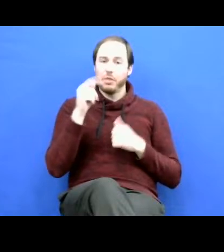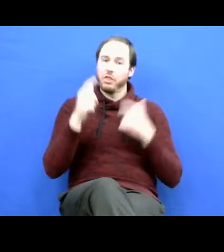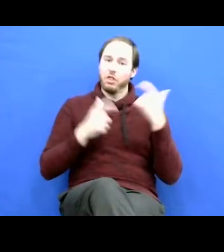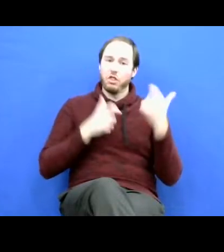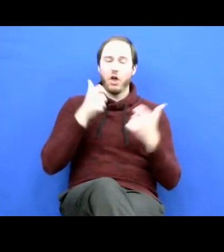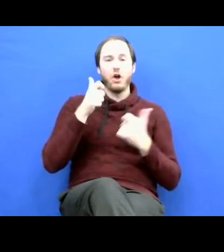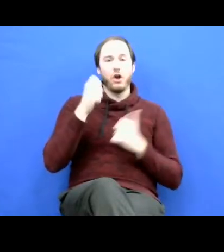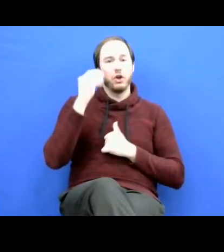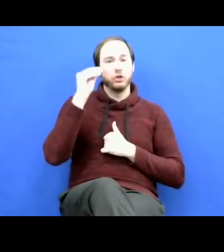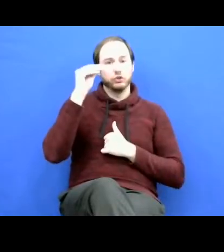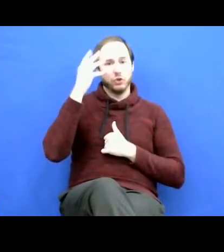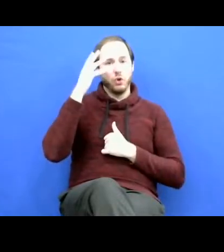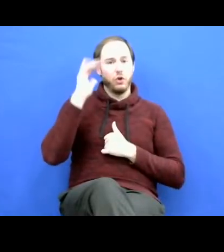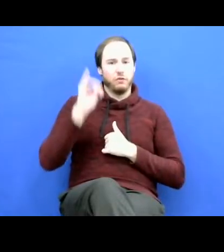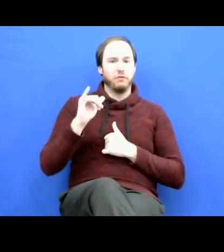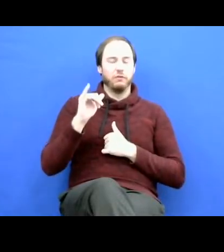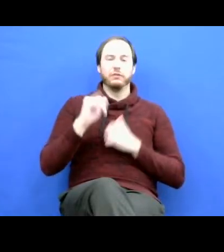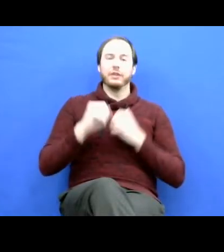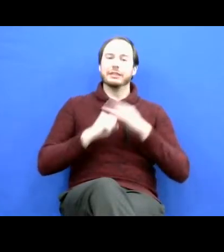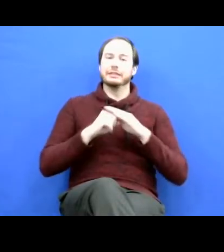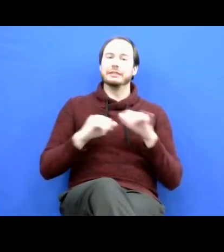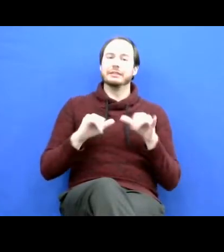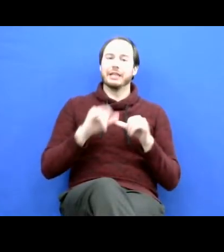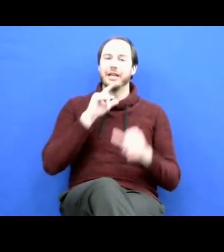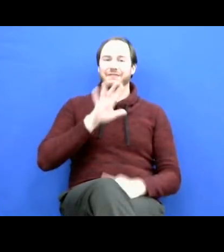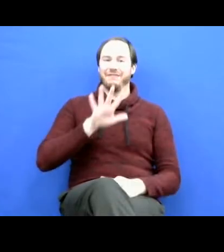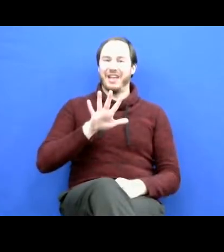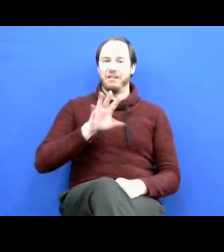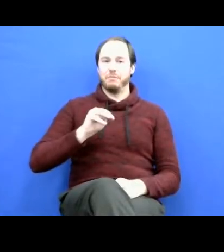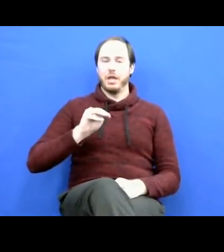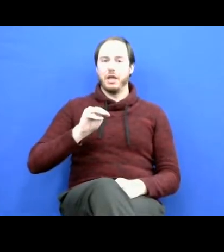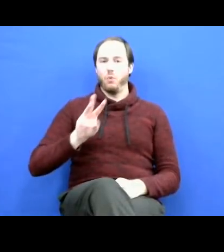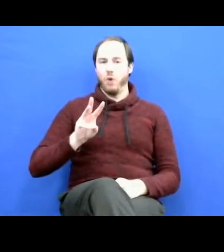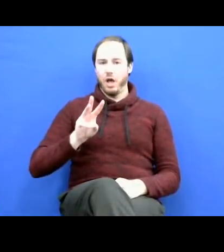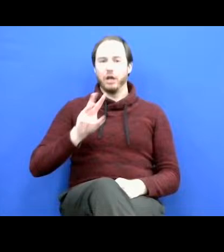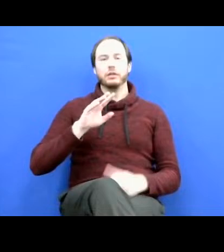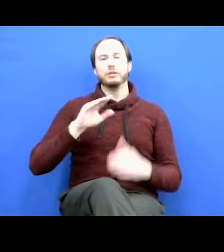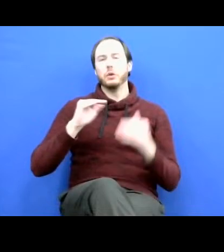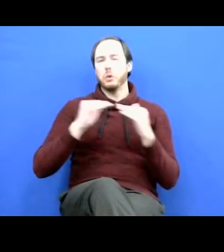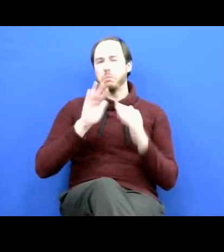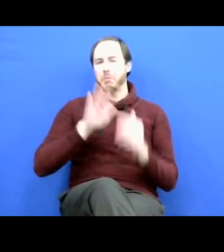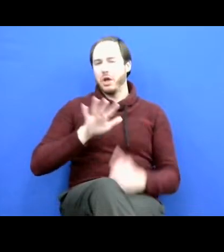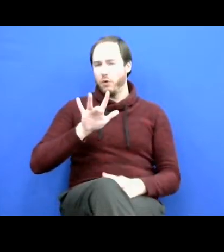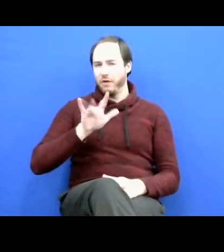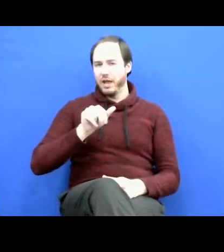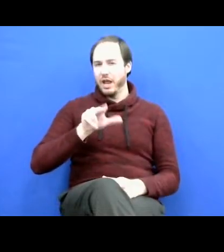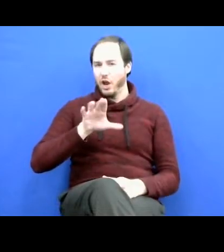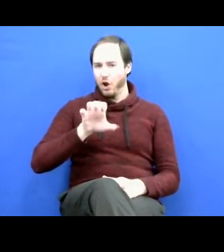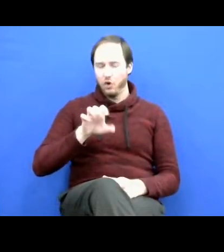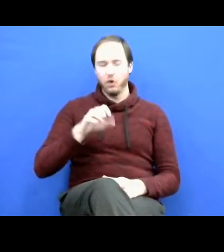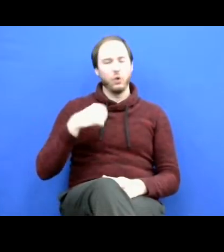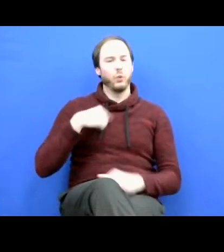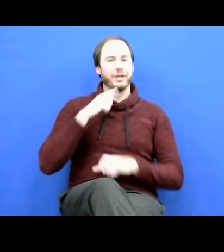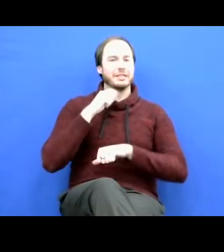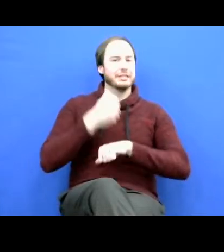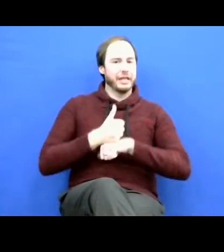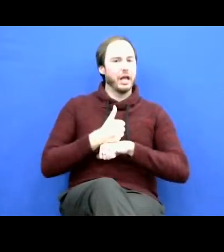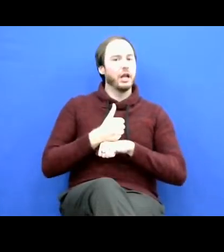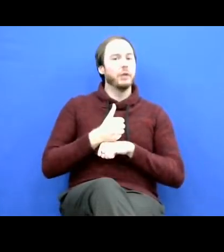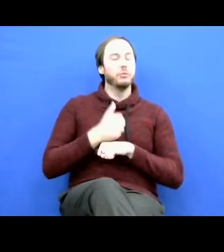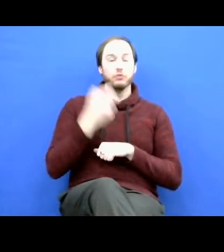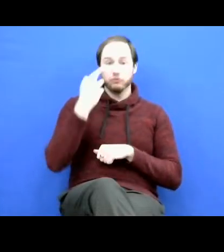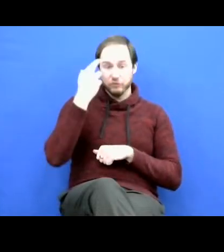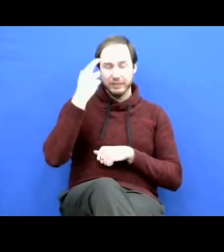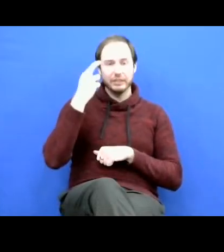array of this class can be is 5 megawatts, which equates to 25 acres. So we set it up so that you could put that